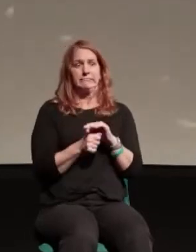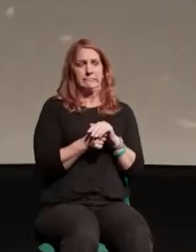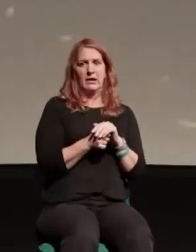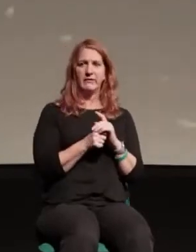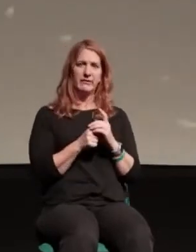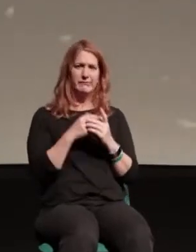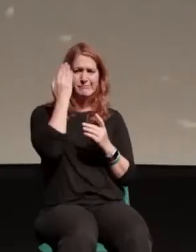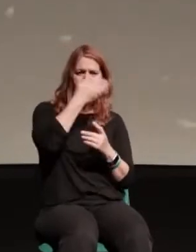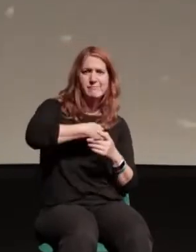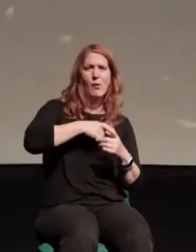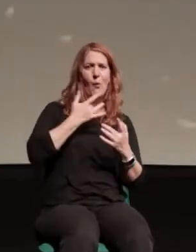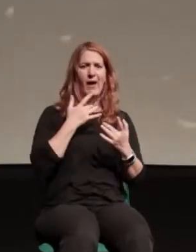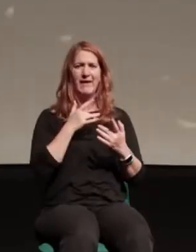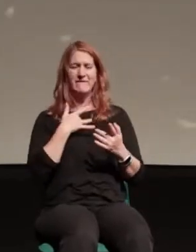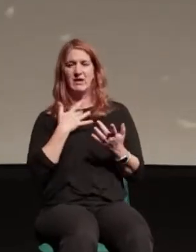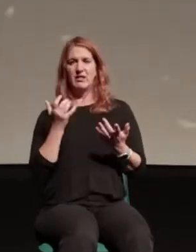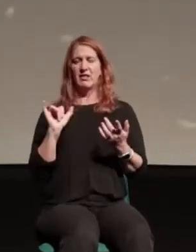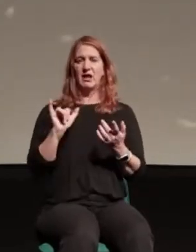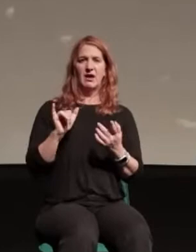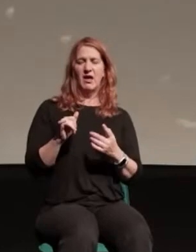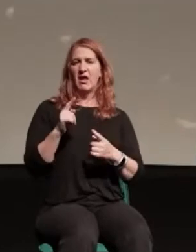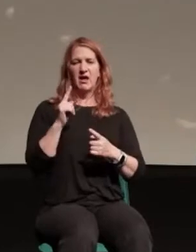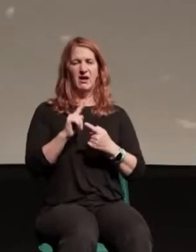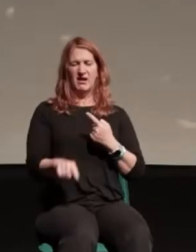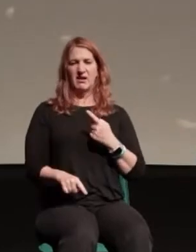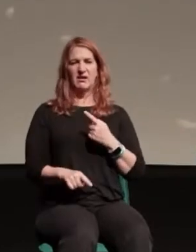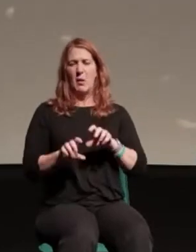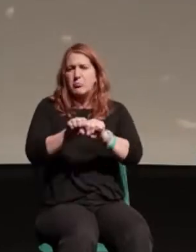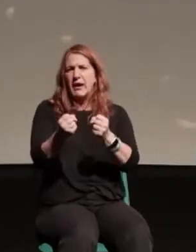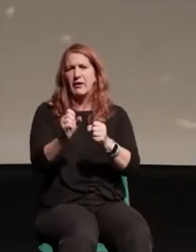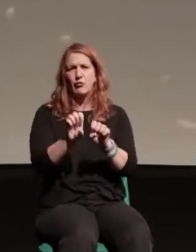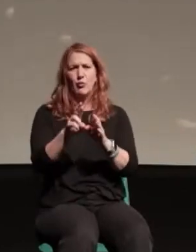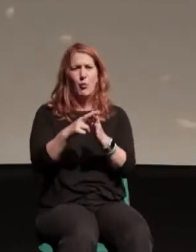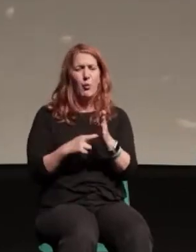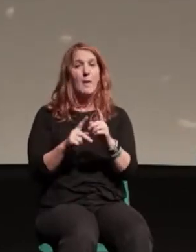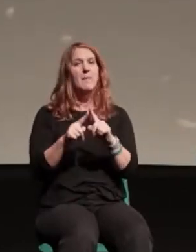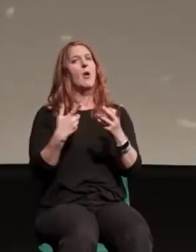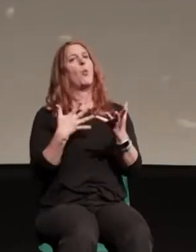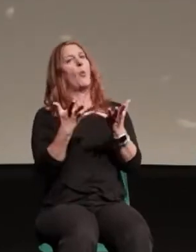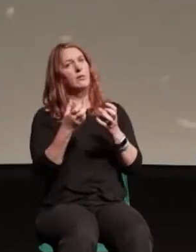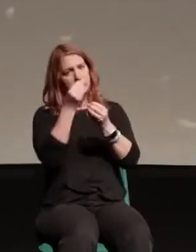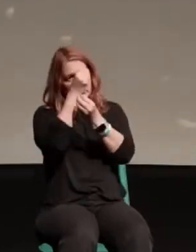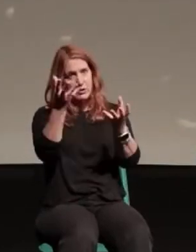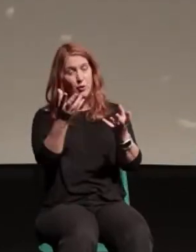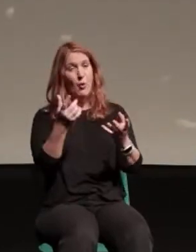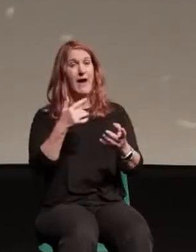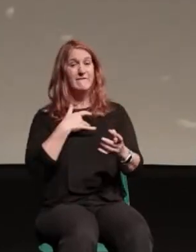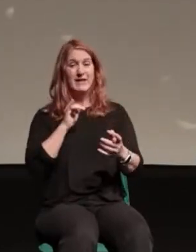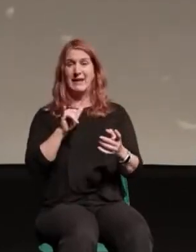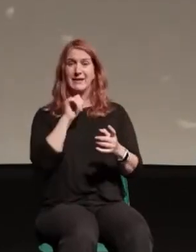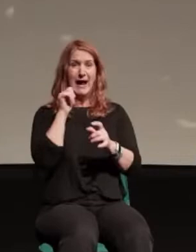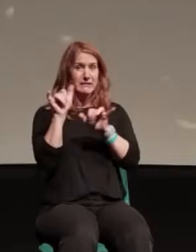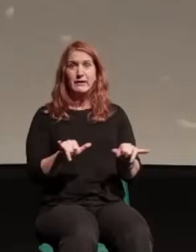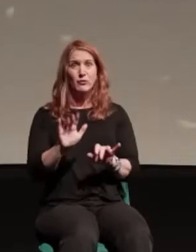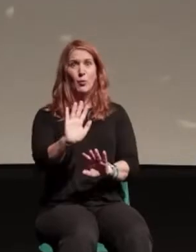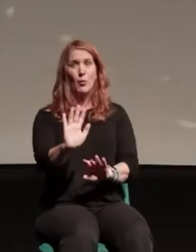because they feel like it might violate these standards that we have. And what I want to say is it doesn't, I don't think it violates the standards at all. I think